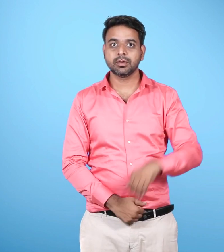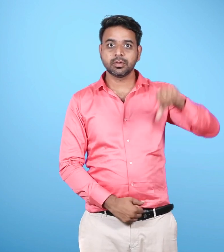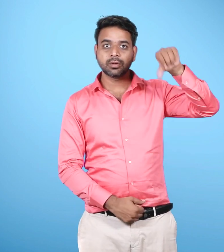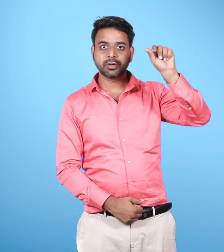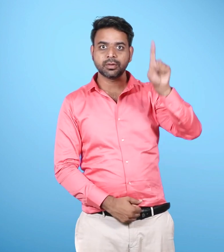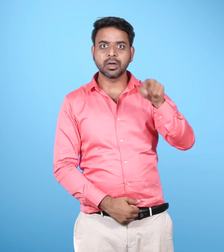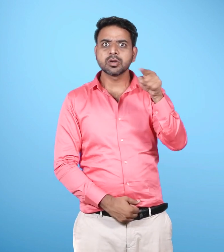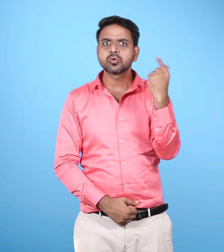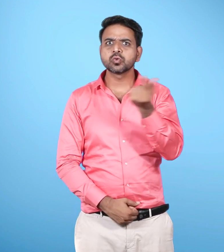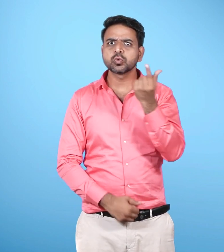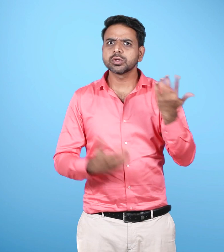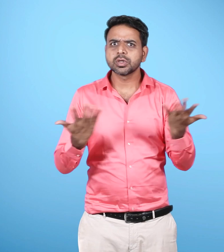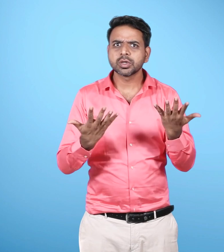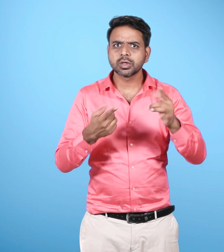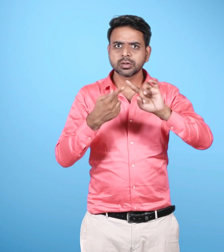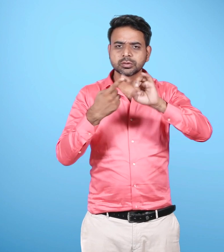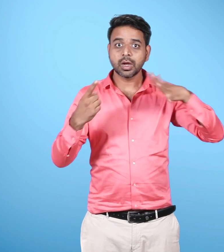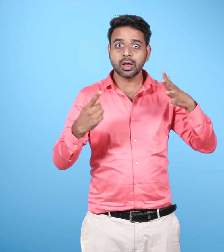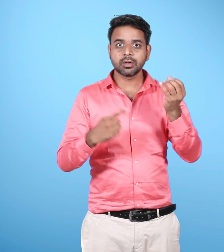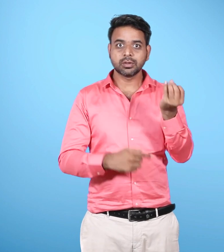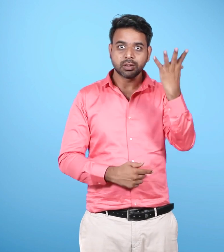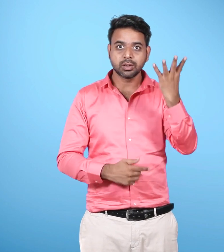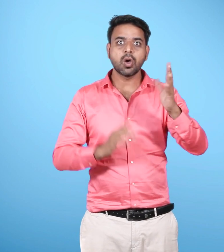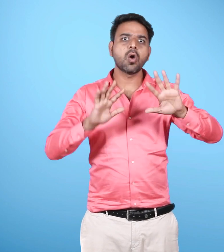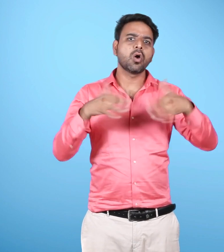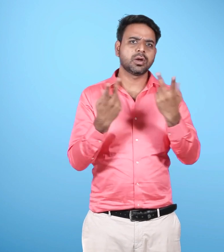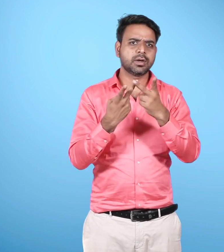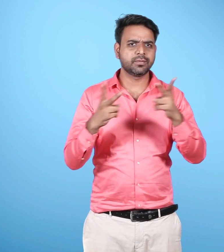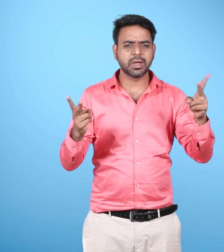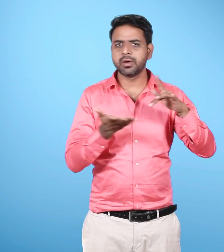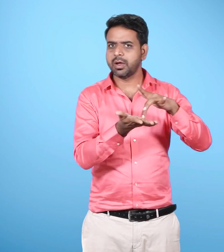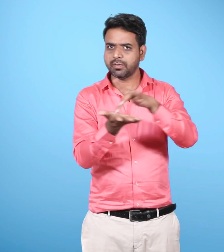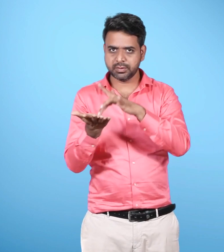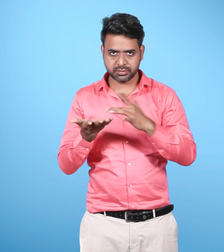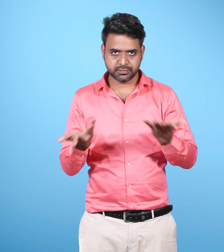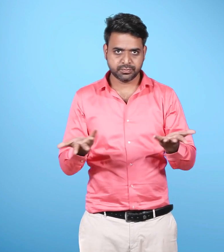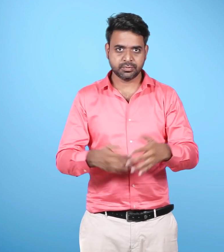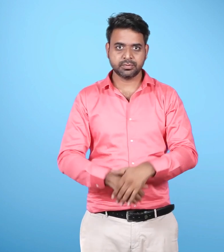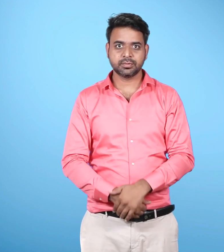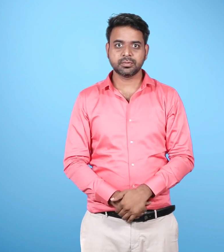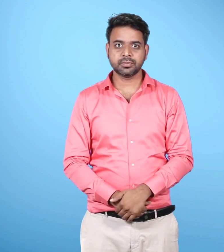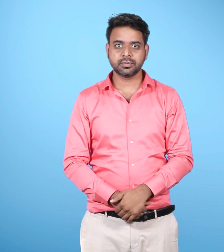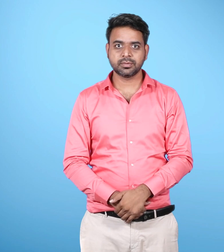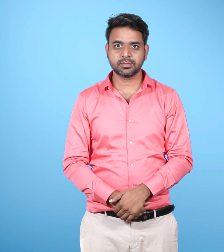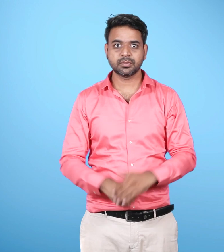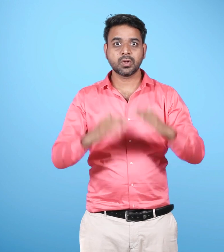The switch is used in lighting of electric bulbs, and other devices in homes work on the same